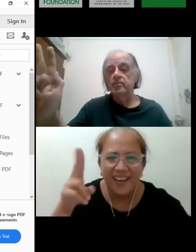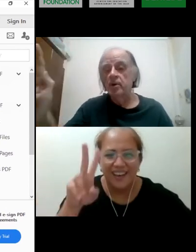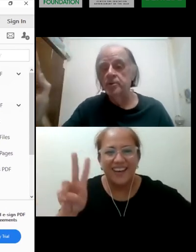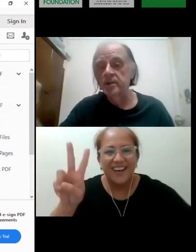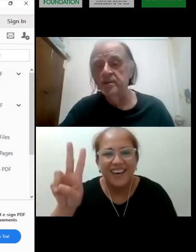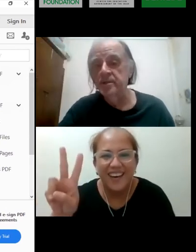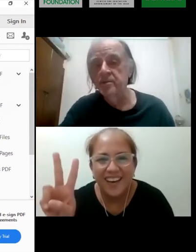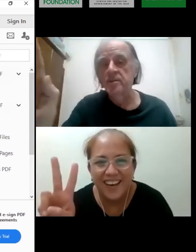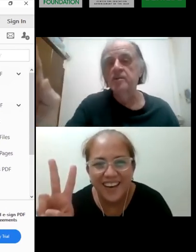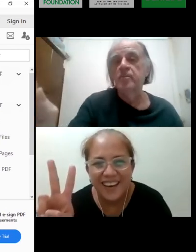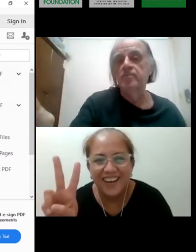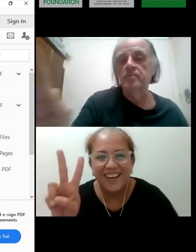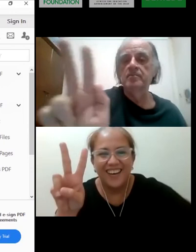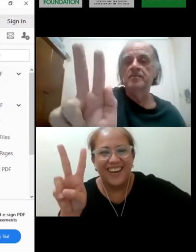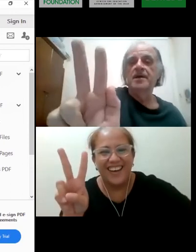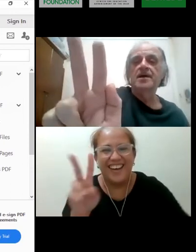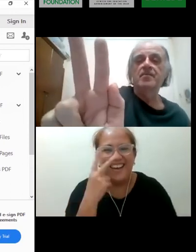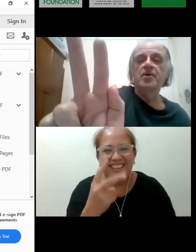extension